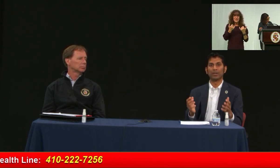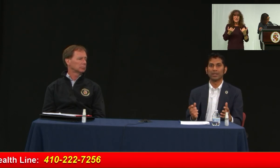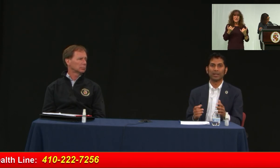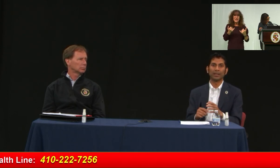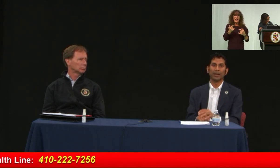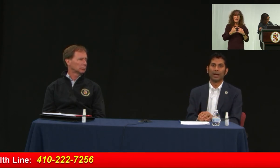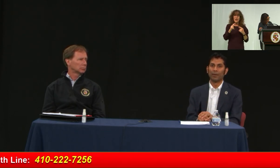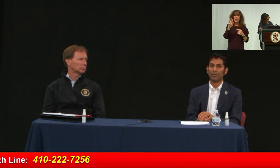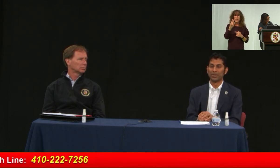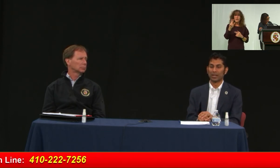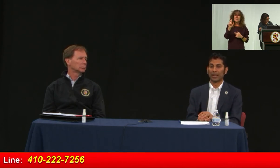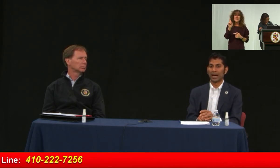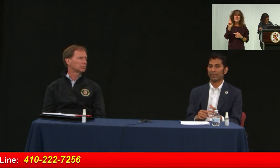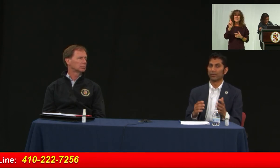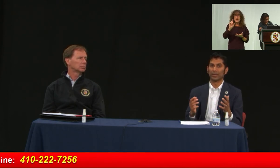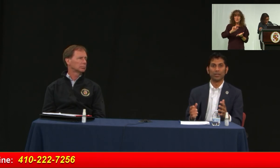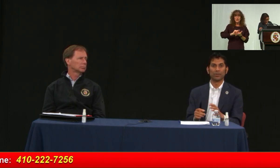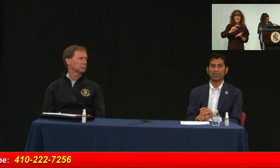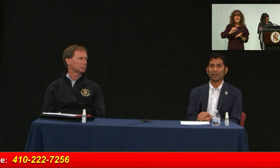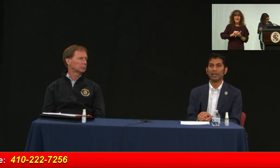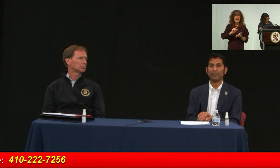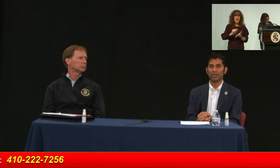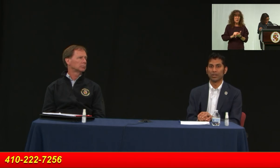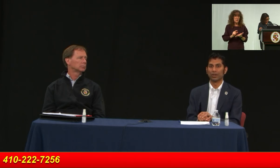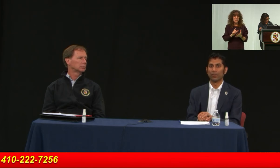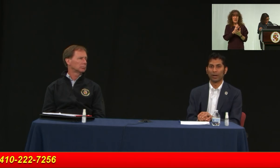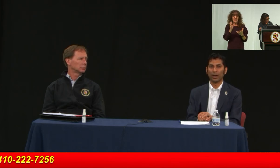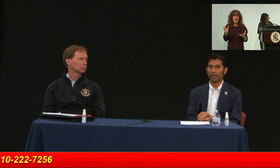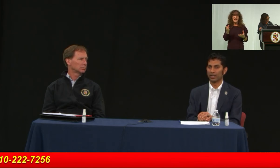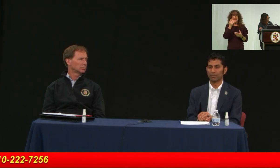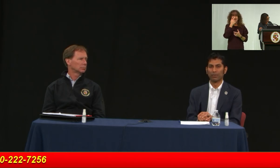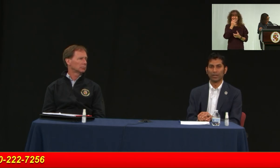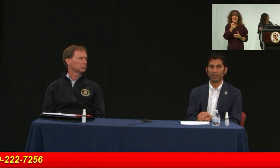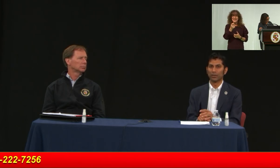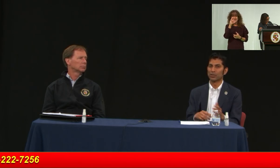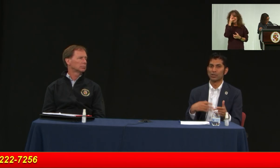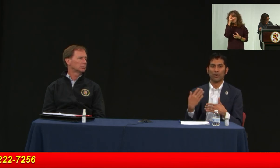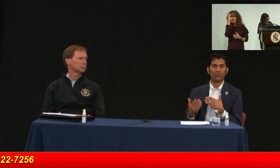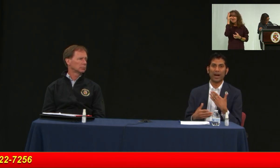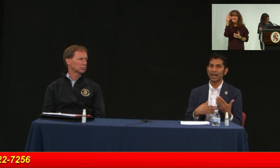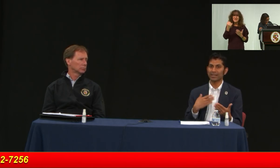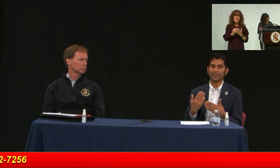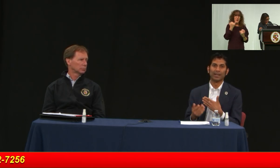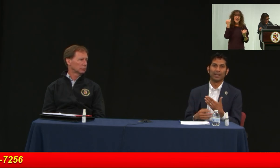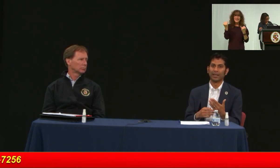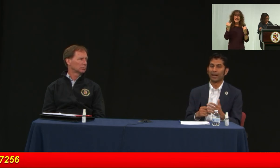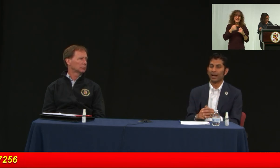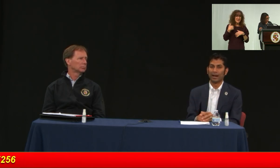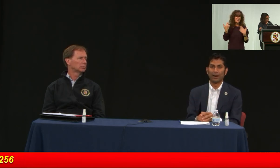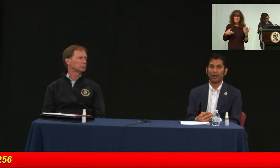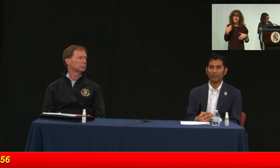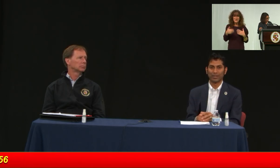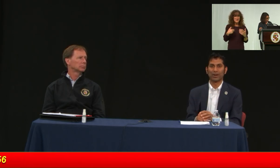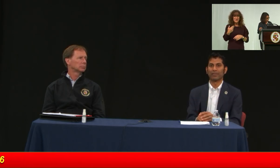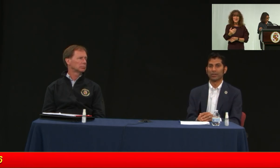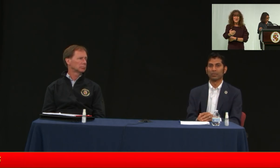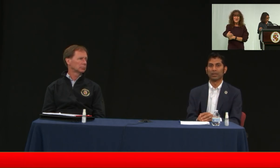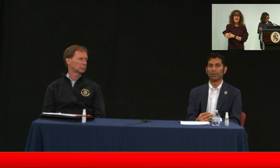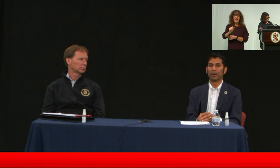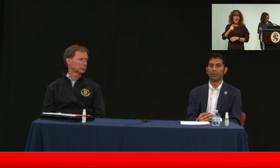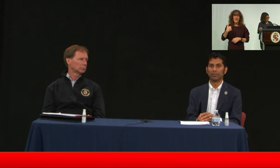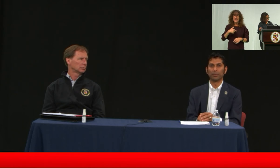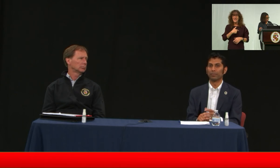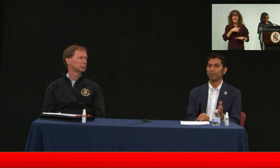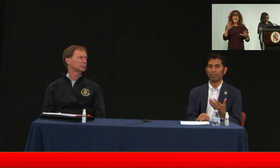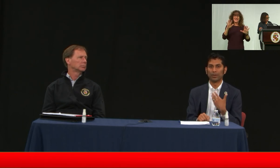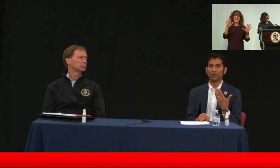3D printing. There's a lot of really interesting innovation going on, and it's moving so fast that all of us are having trouble